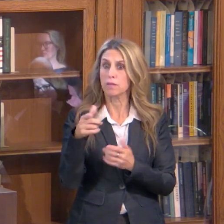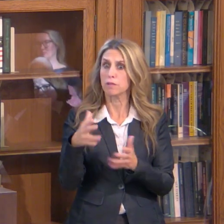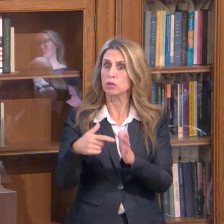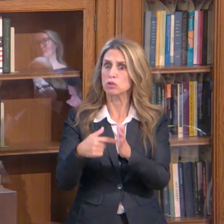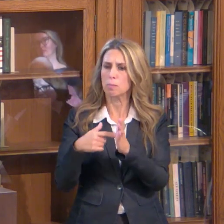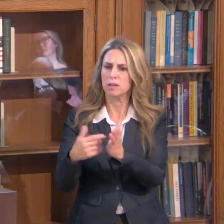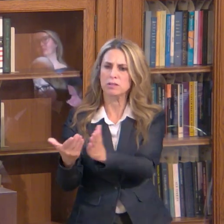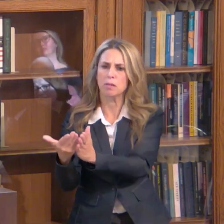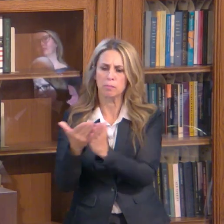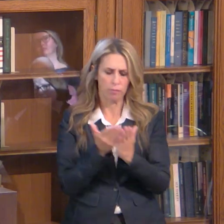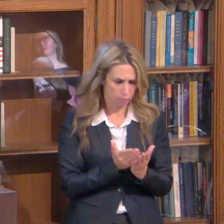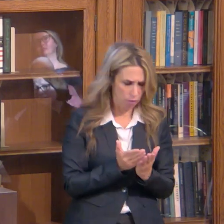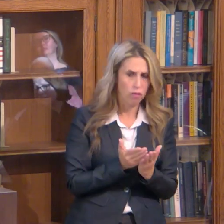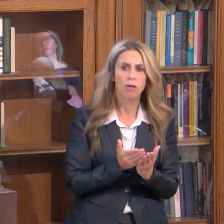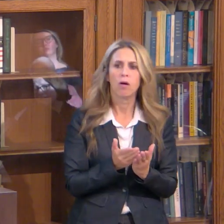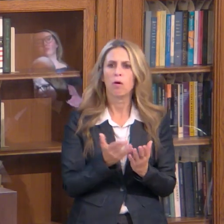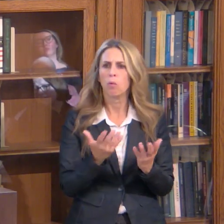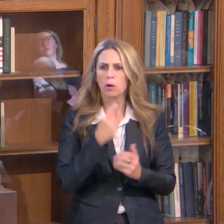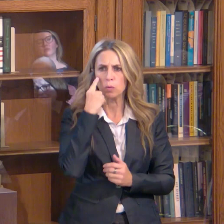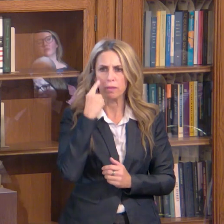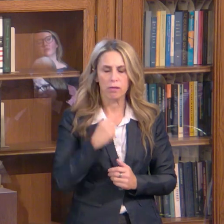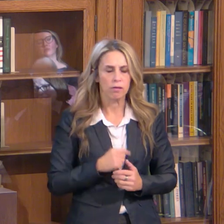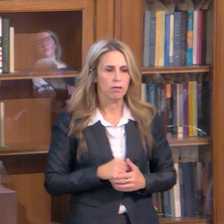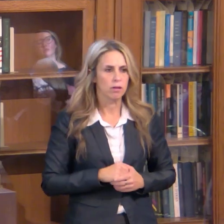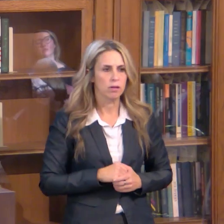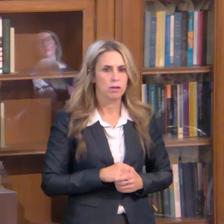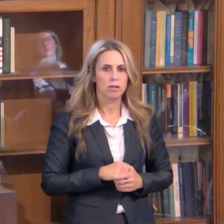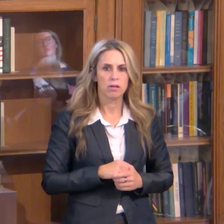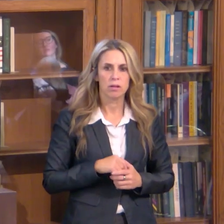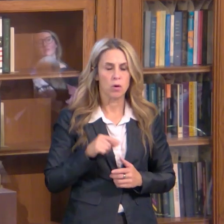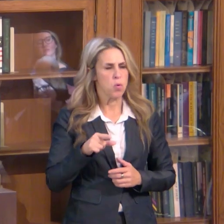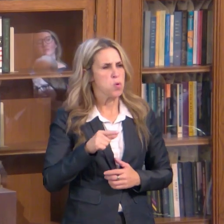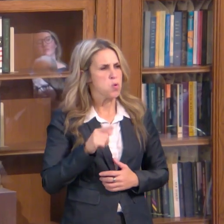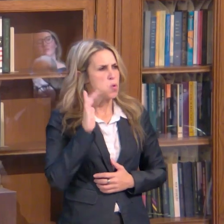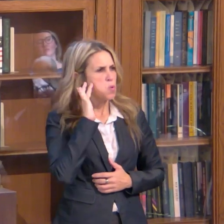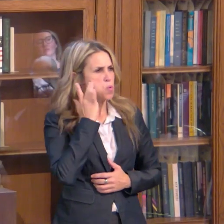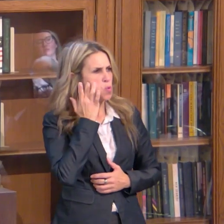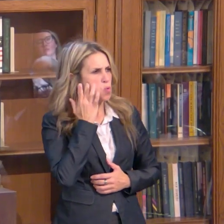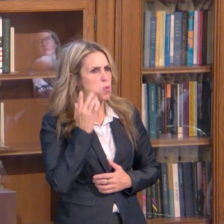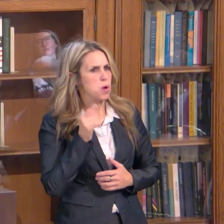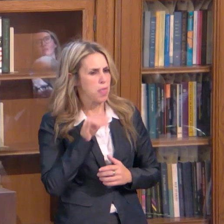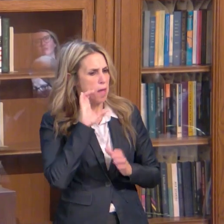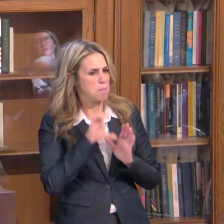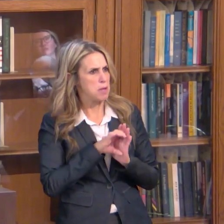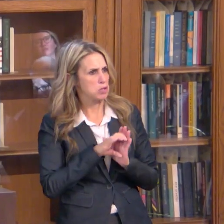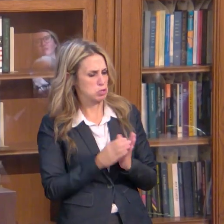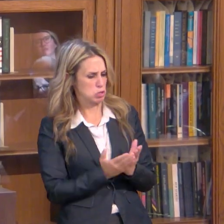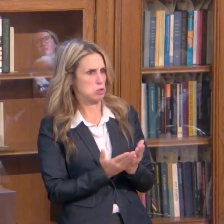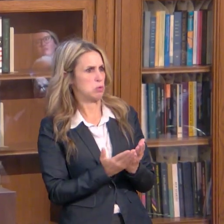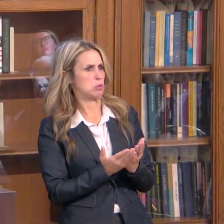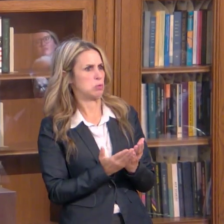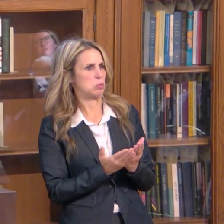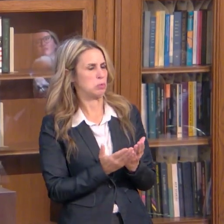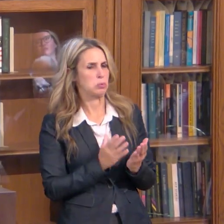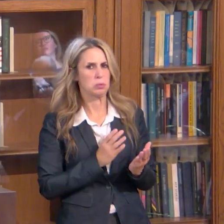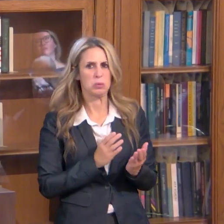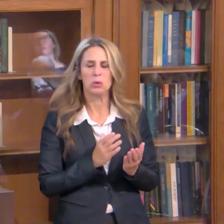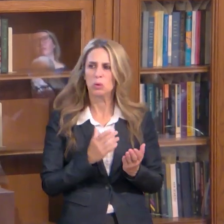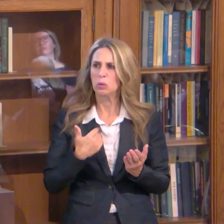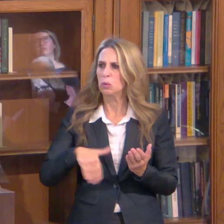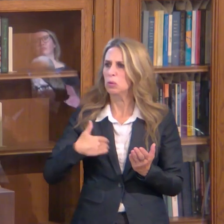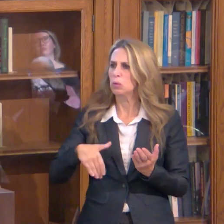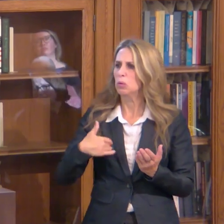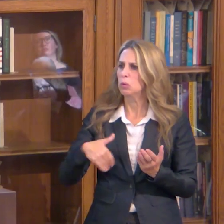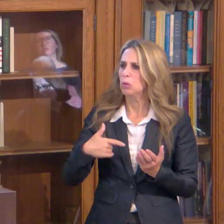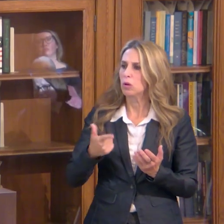this and said look at this what do you make of this uh and he was bothered by this image and uh it went on and invited me to the talk I